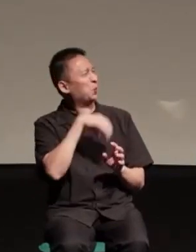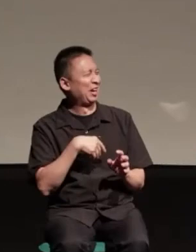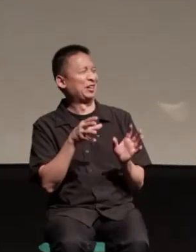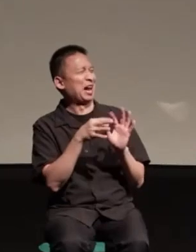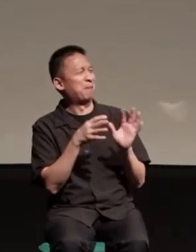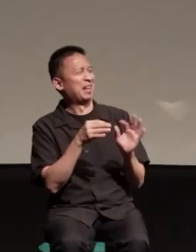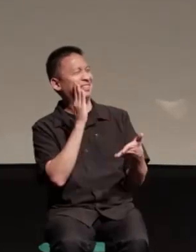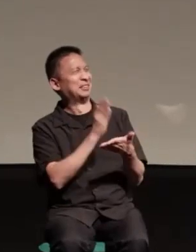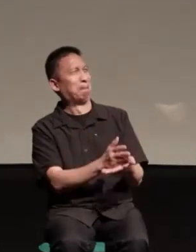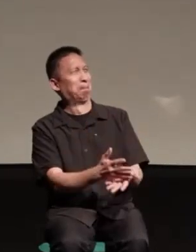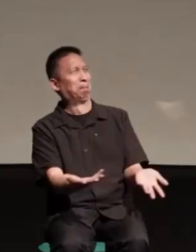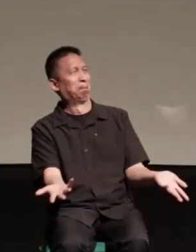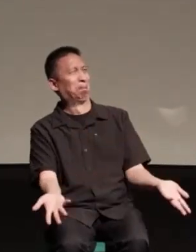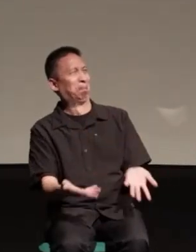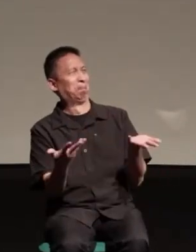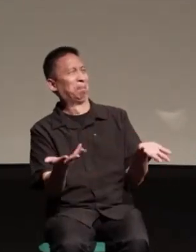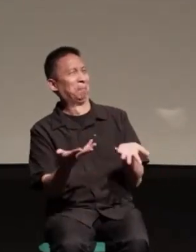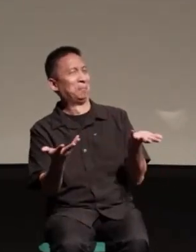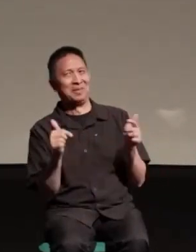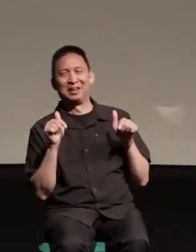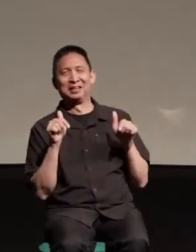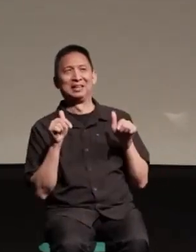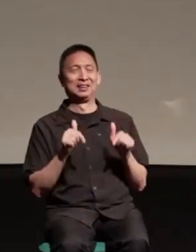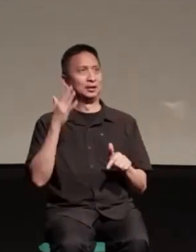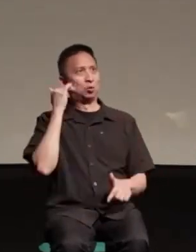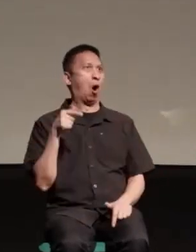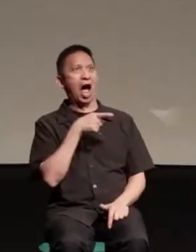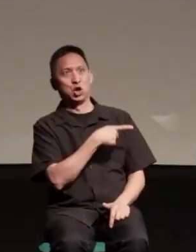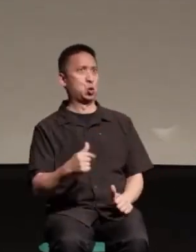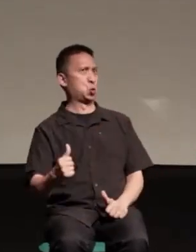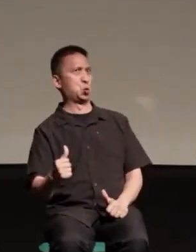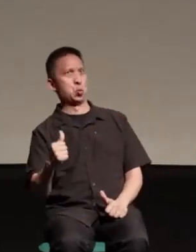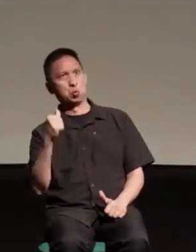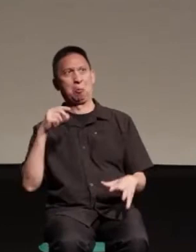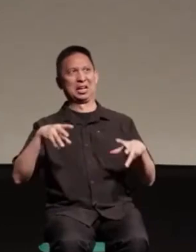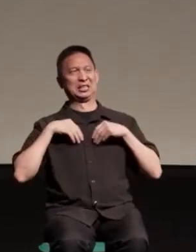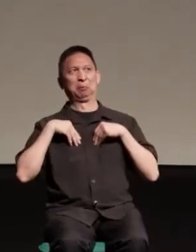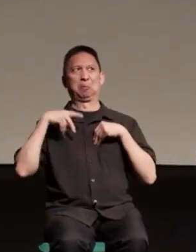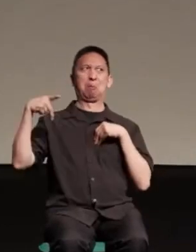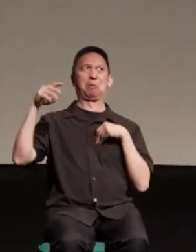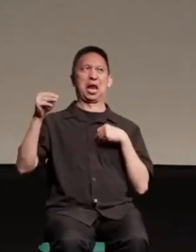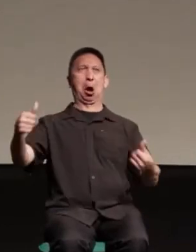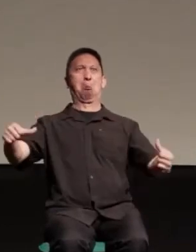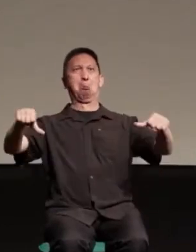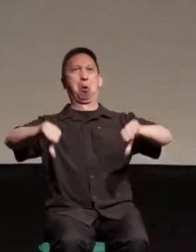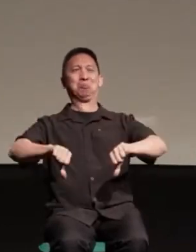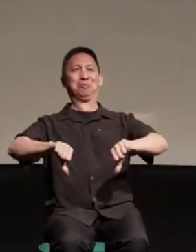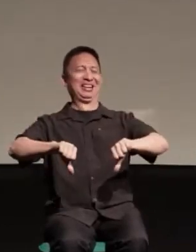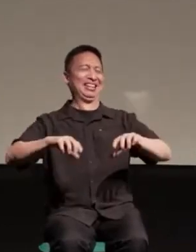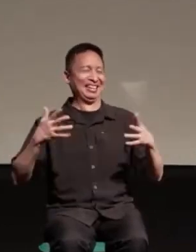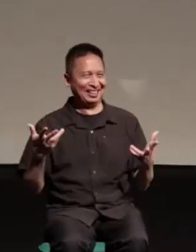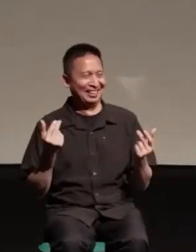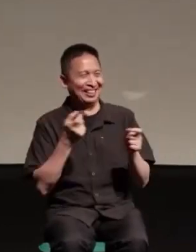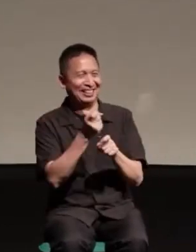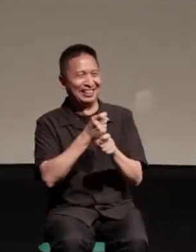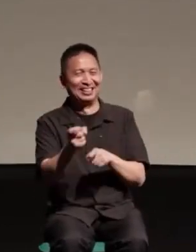on. Yeah, like will not be a part of public media. So